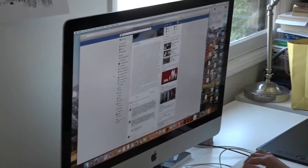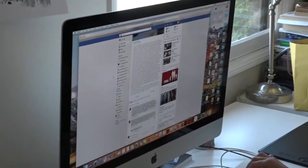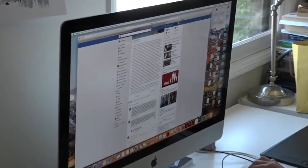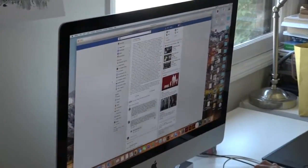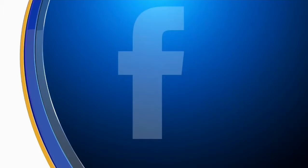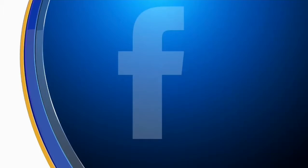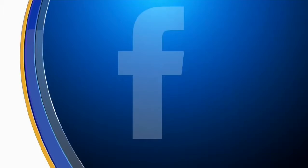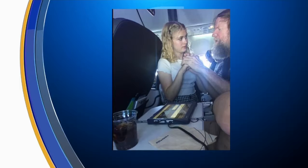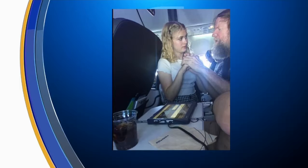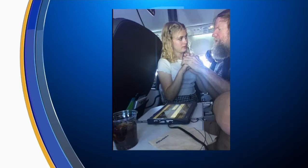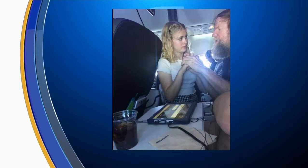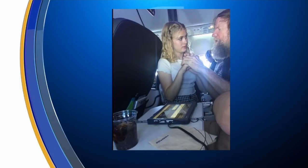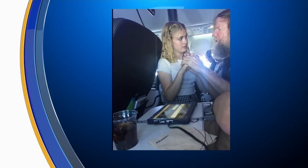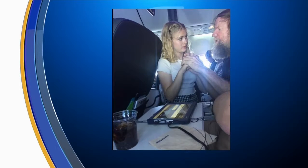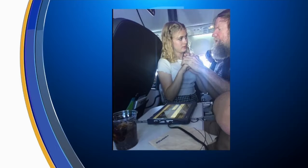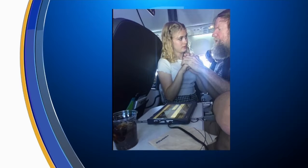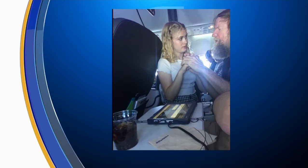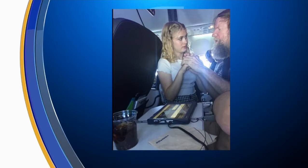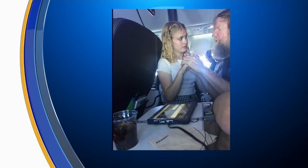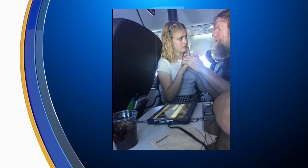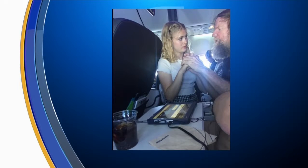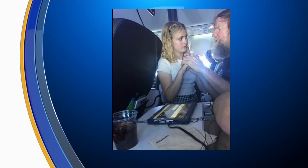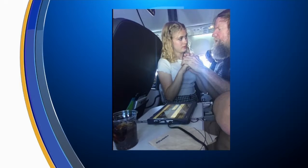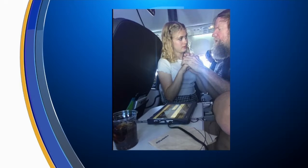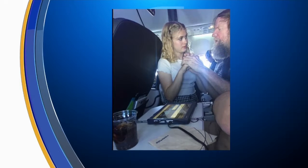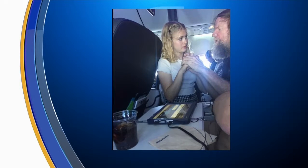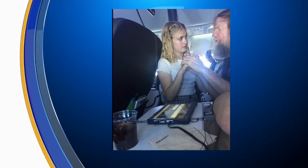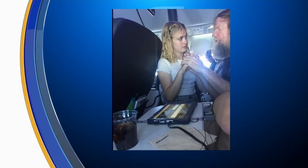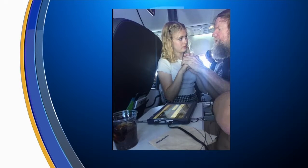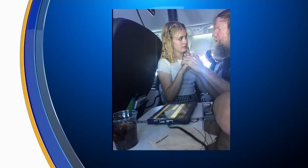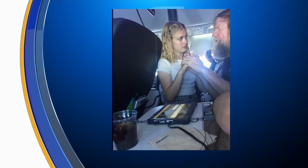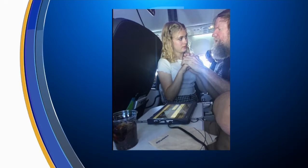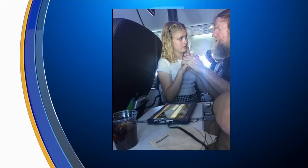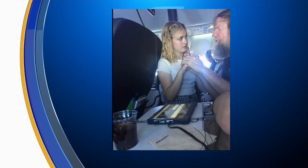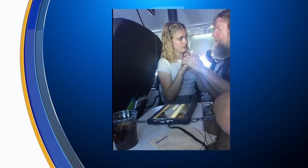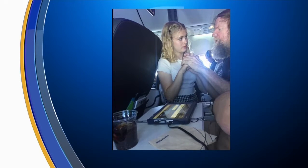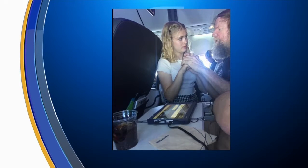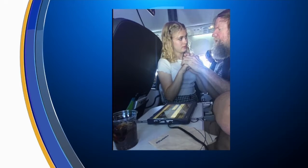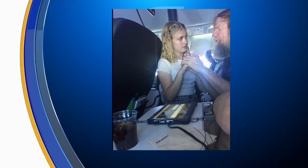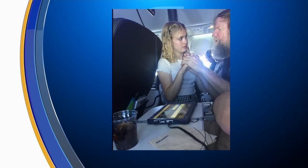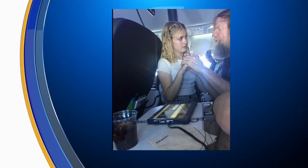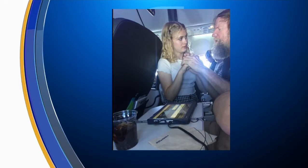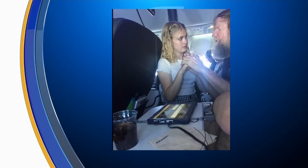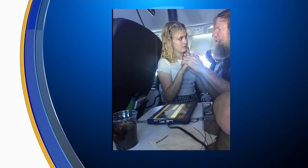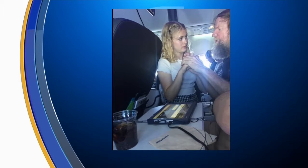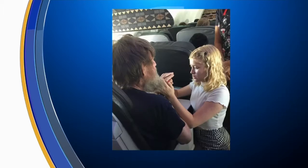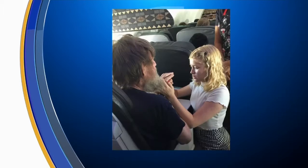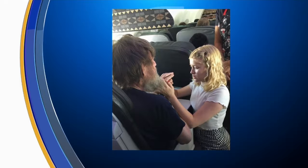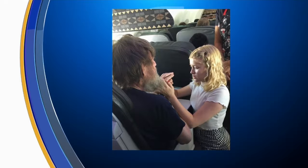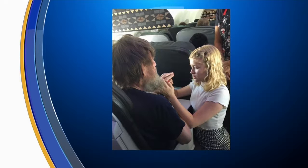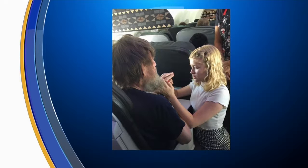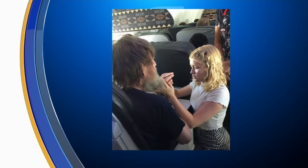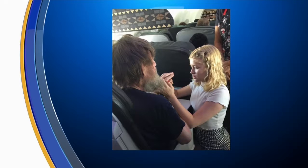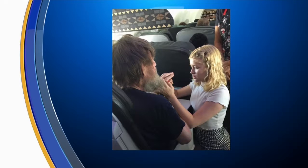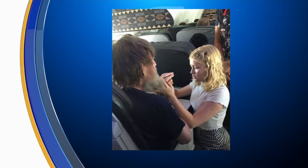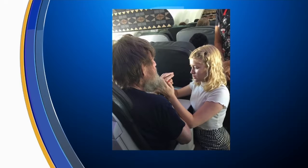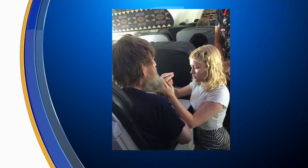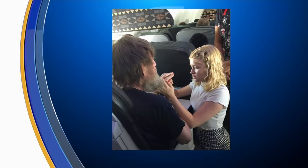to hear. And many people did. Claire's story has gone viral. I think it's weird that, like, it's getting so much attention. Because the